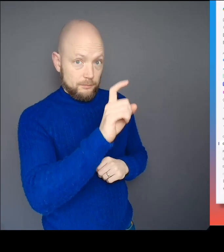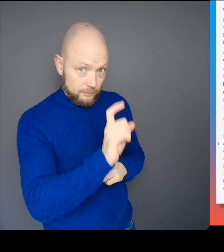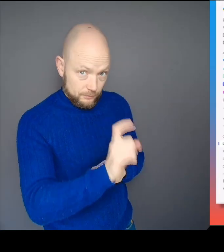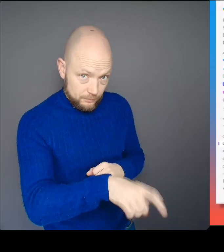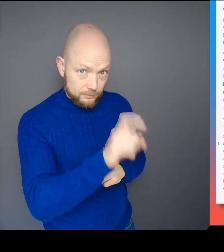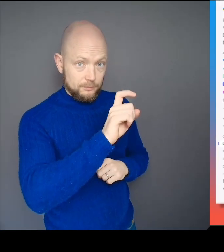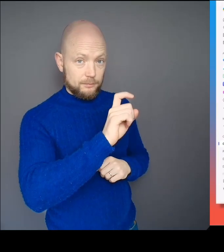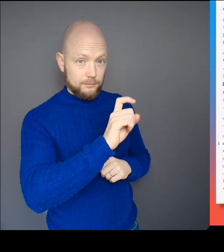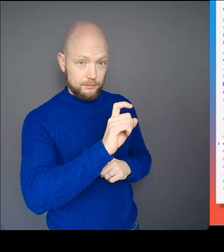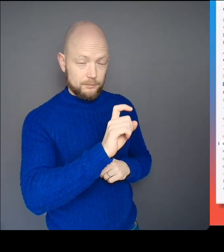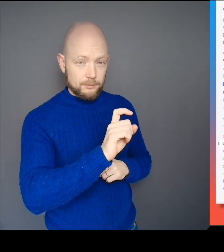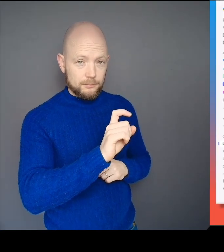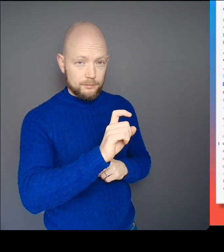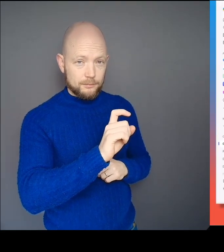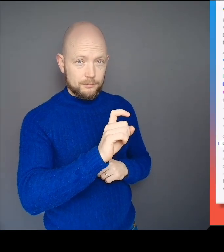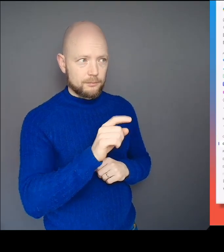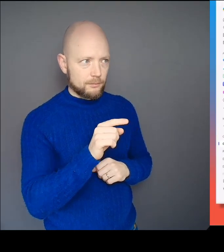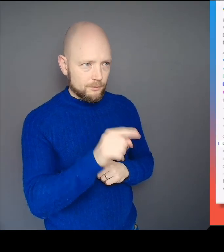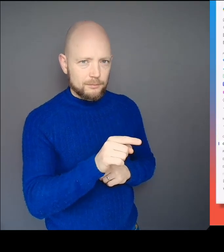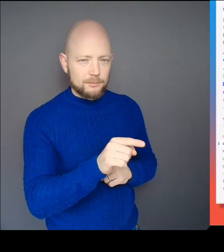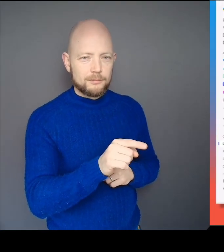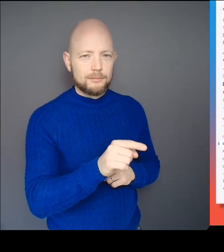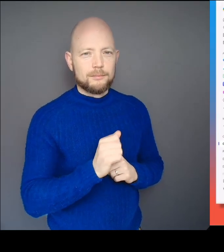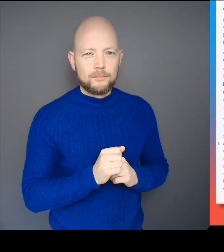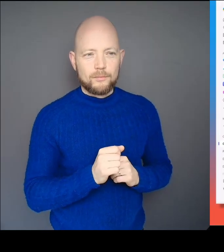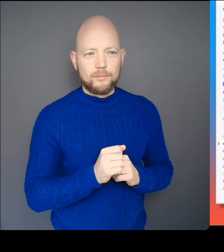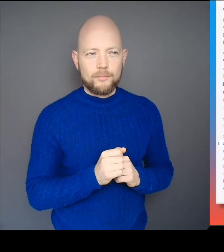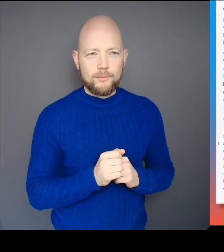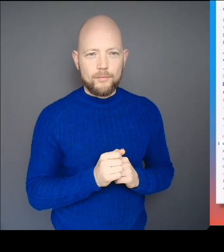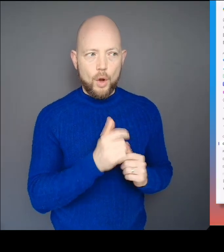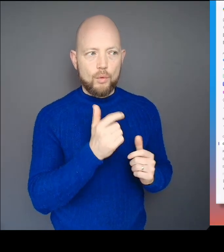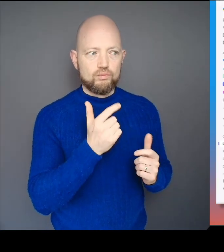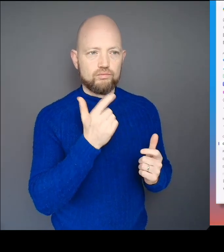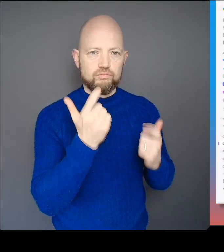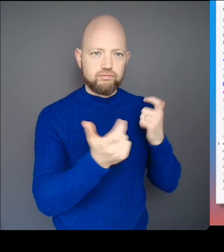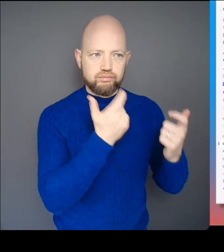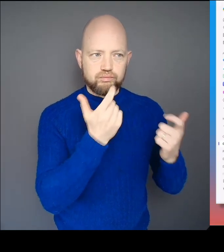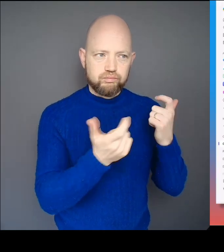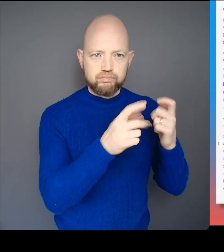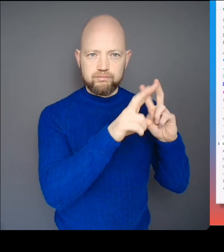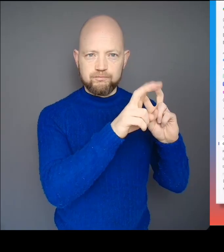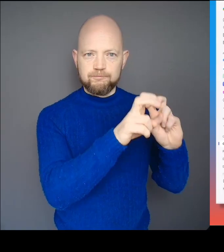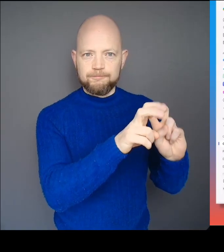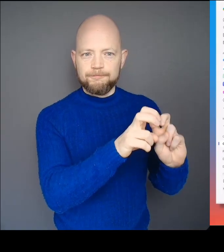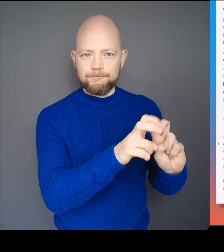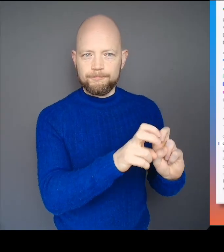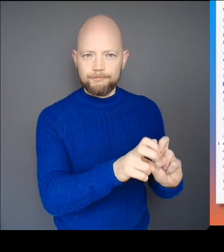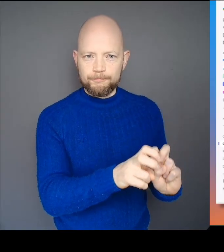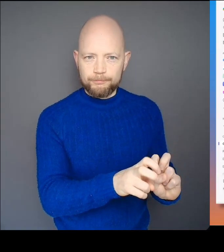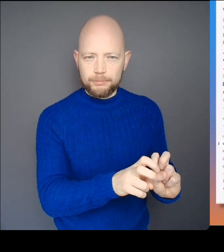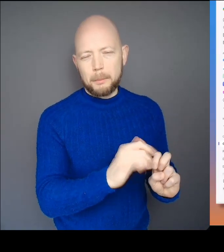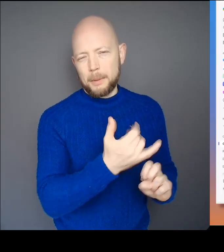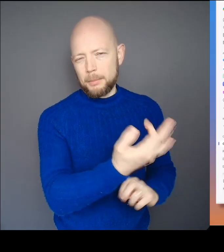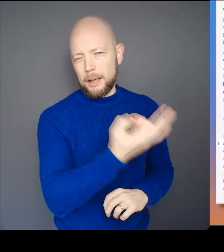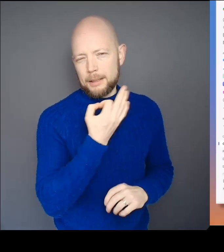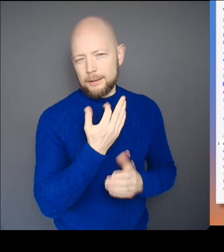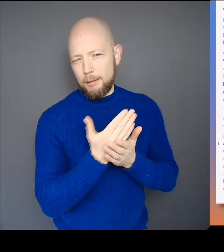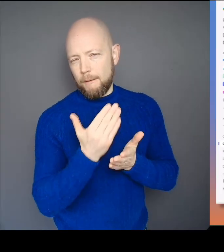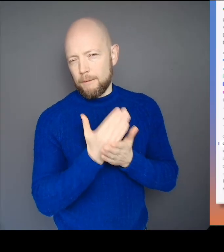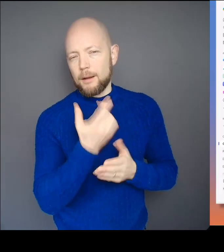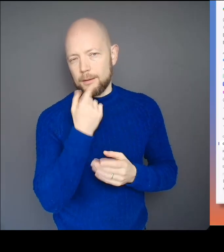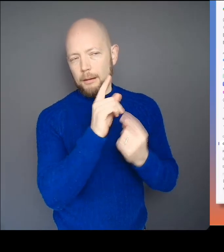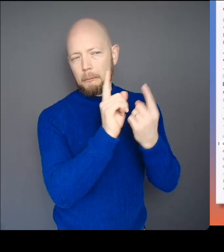there. So when you run the research agent, let's just keep it going. So you can actually kind of give it more information here, what type